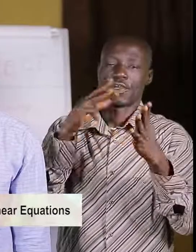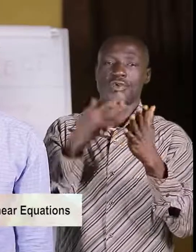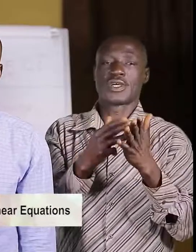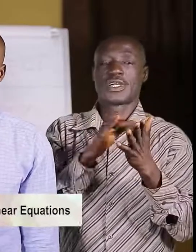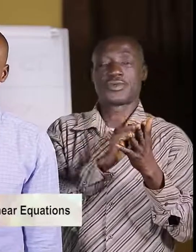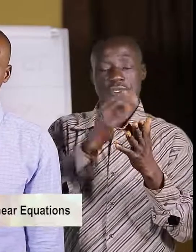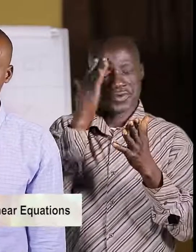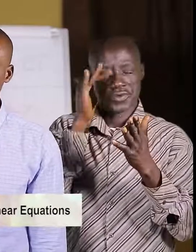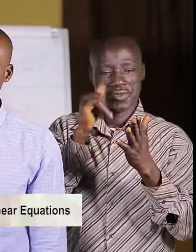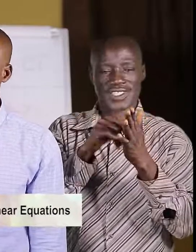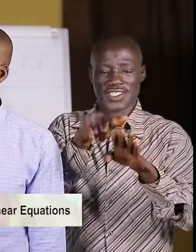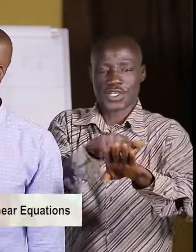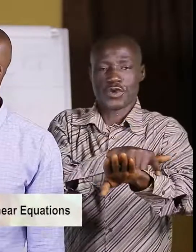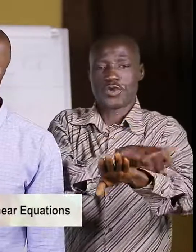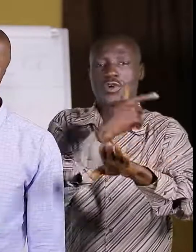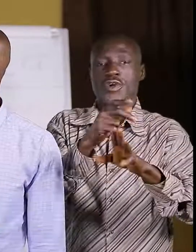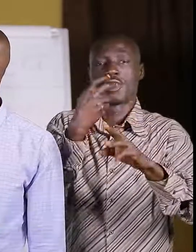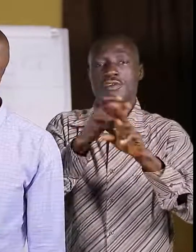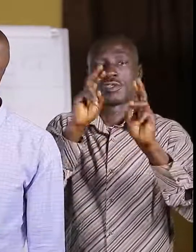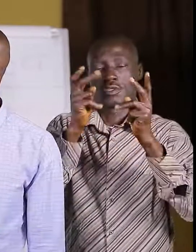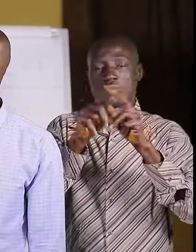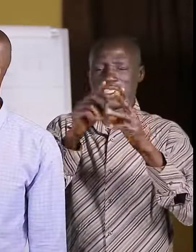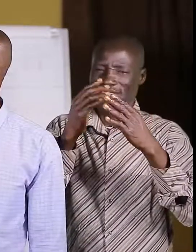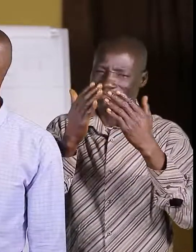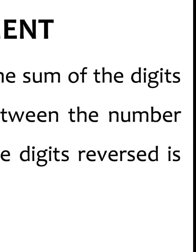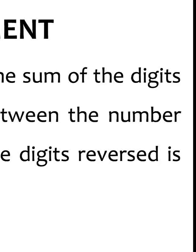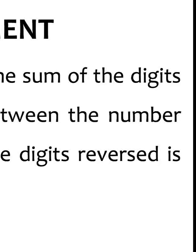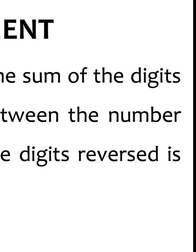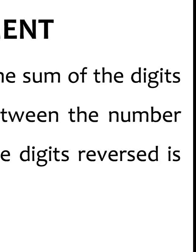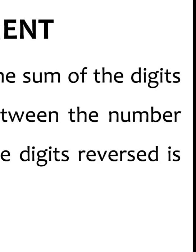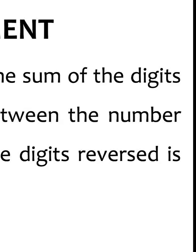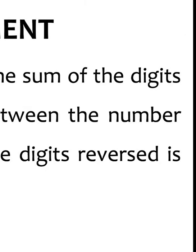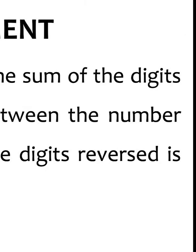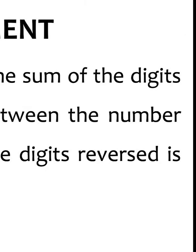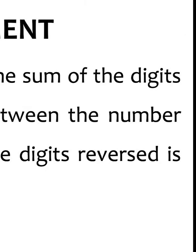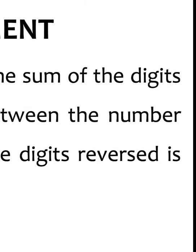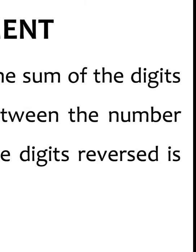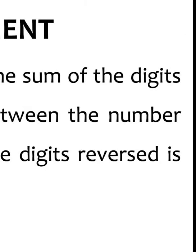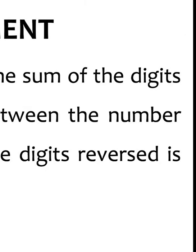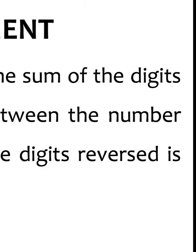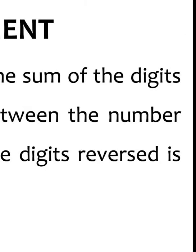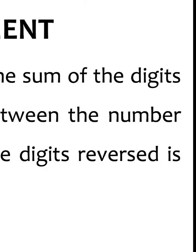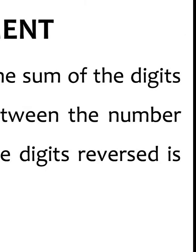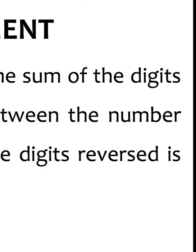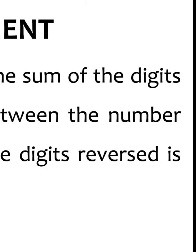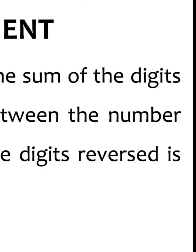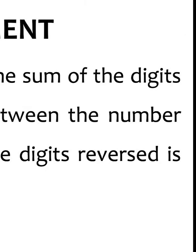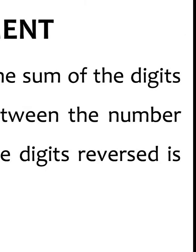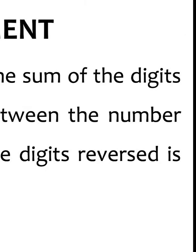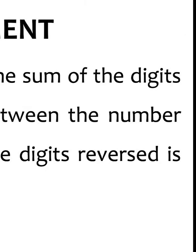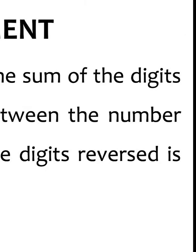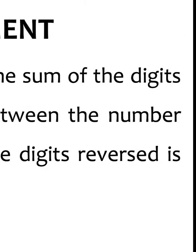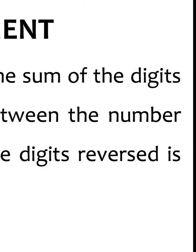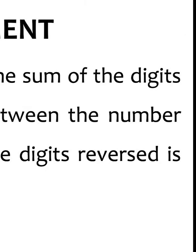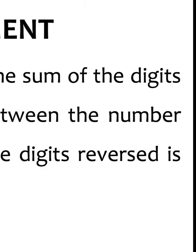proper understanding. The assignment goes, in a 2-digit number, The sum of the